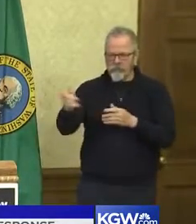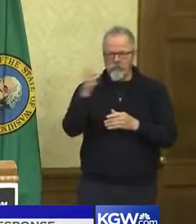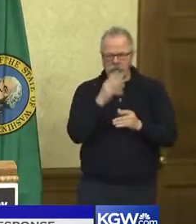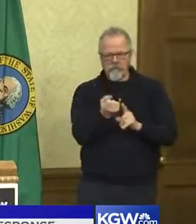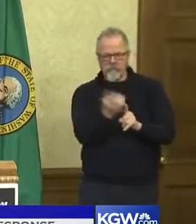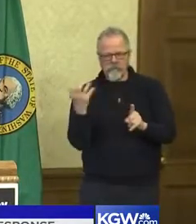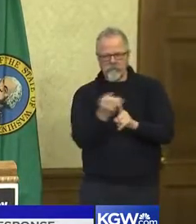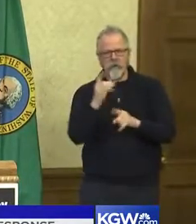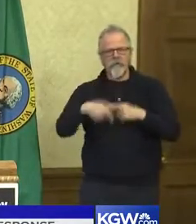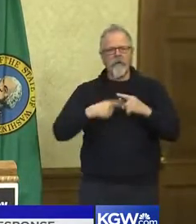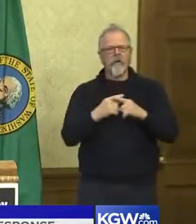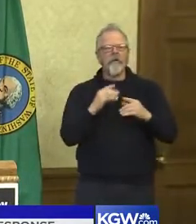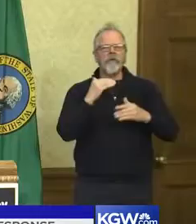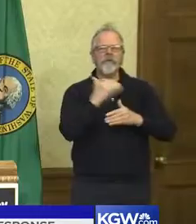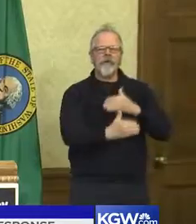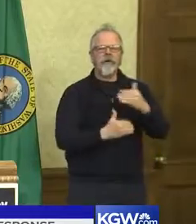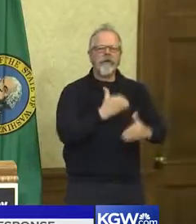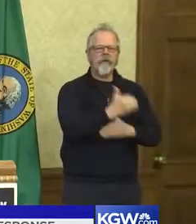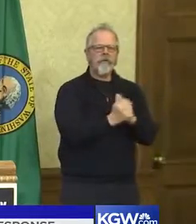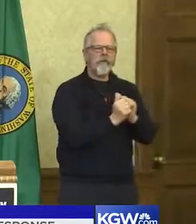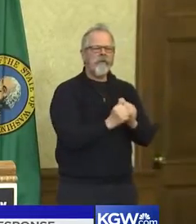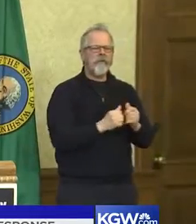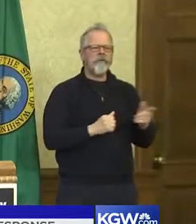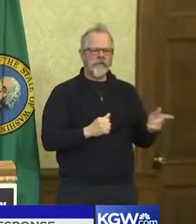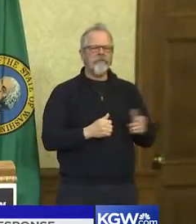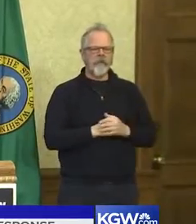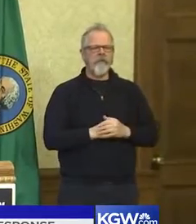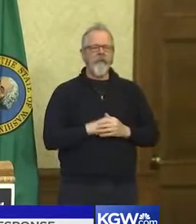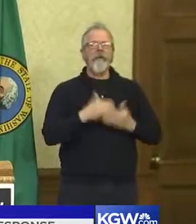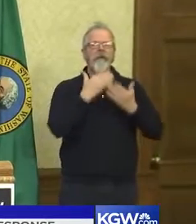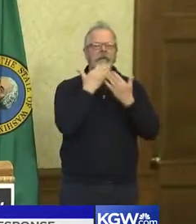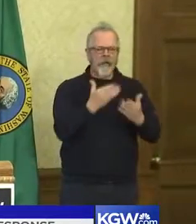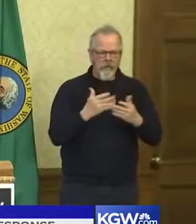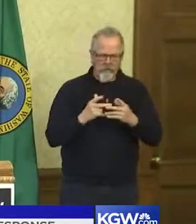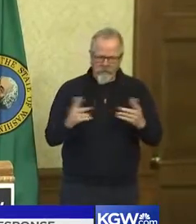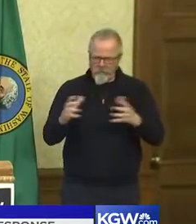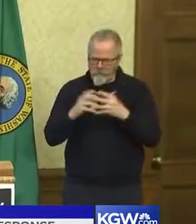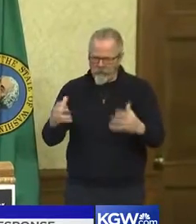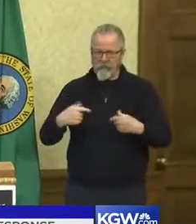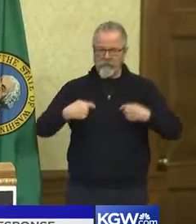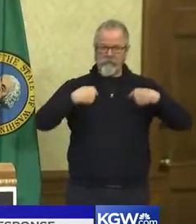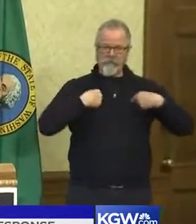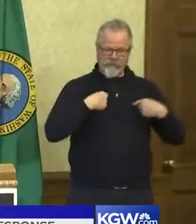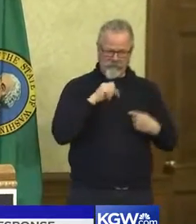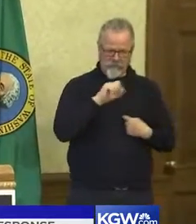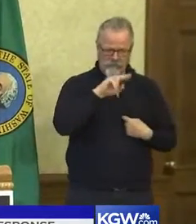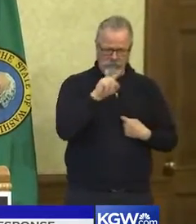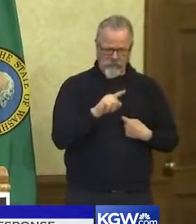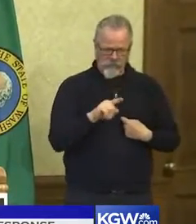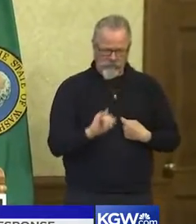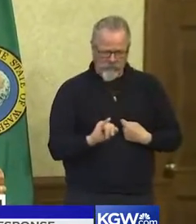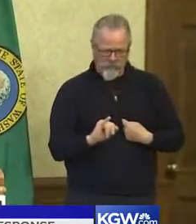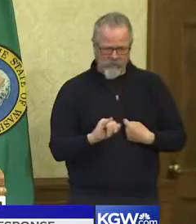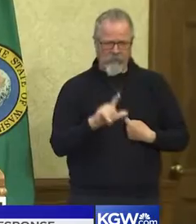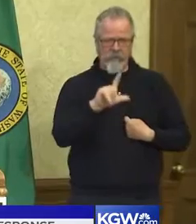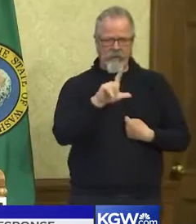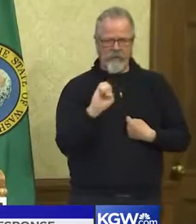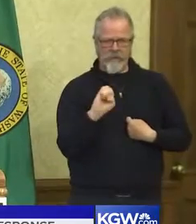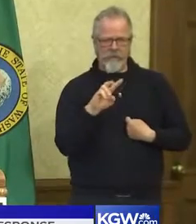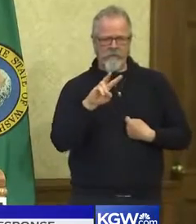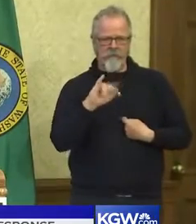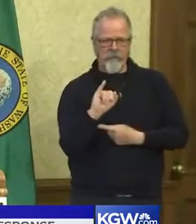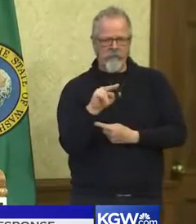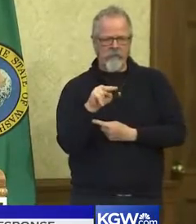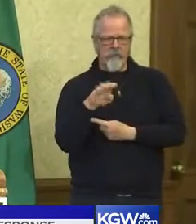Thank you so much, Governor. Suzi LeVine, Employment Security Department Commissioner. I'm humbled to be here, for sure, right now especially.